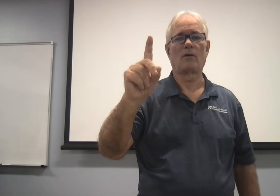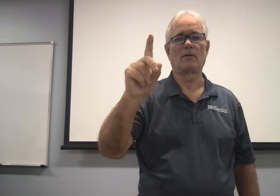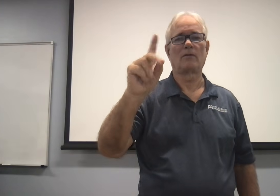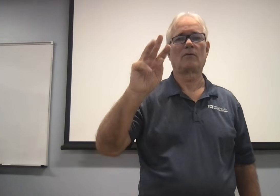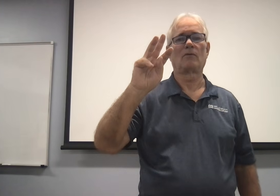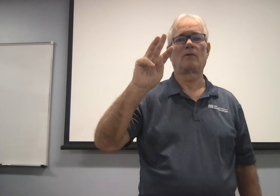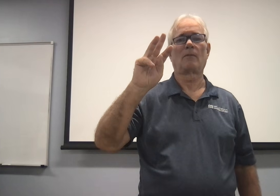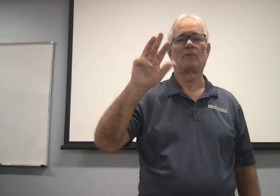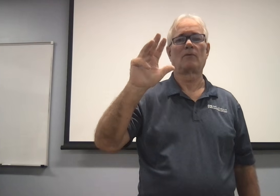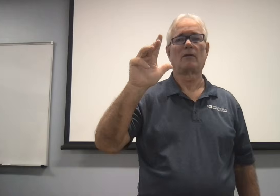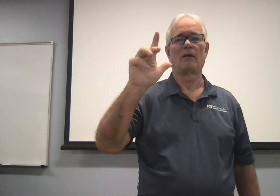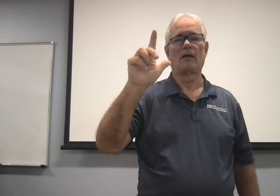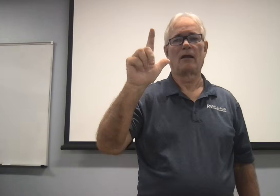W-L-D, would.